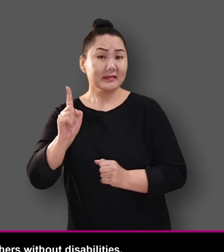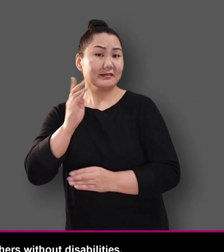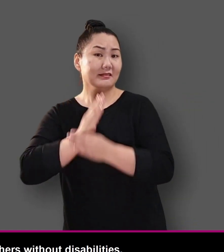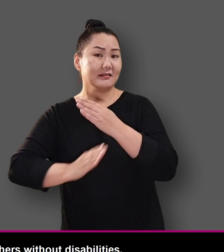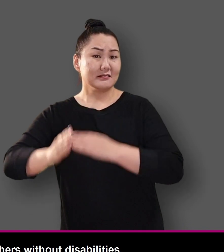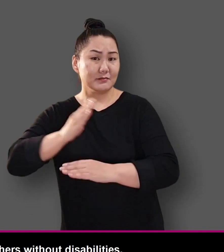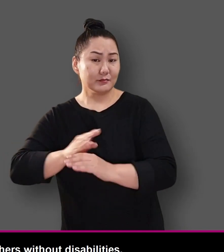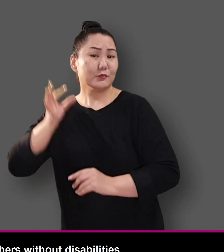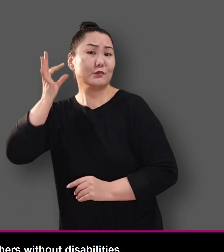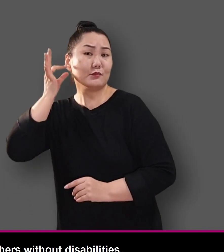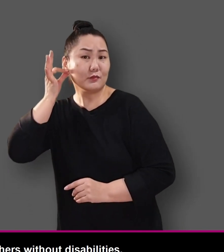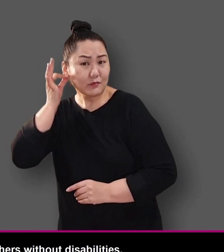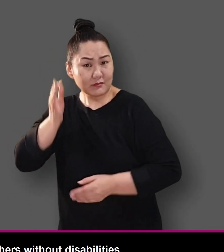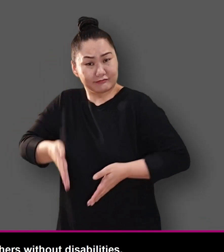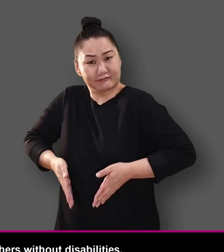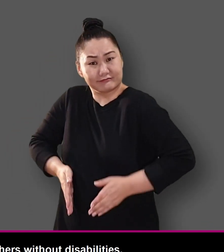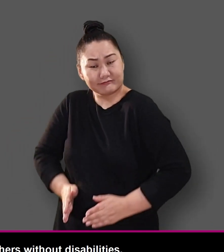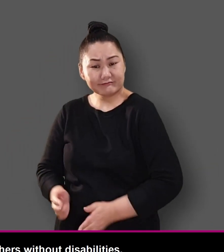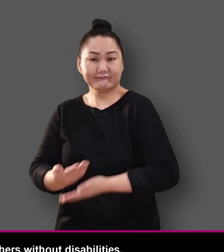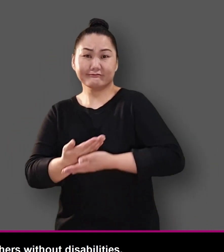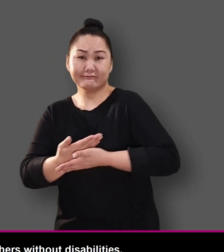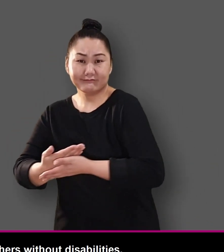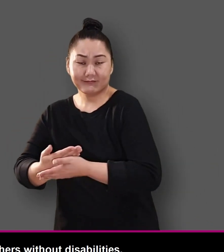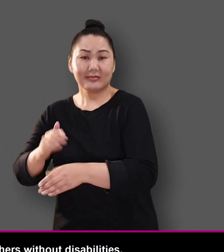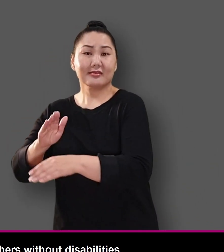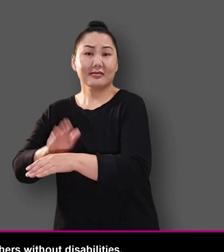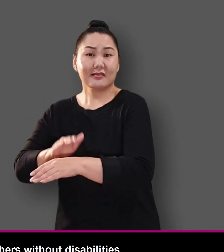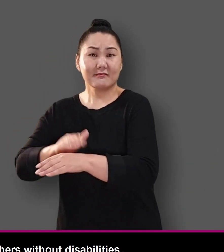than births by mothers without disabilities.